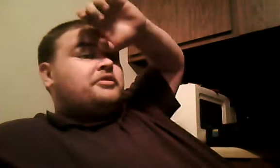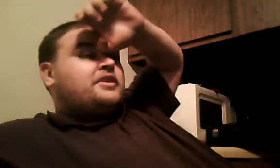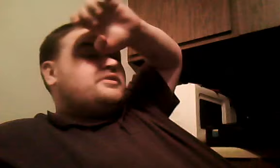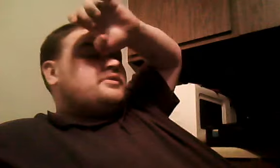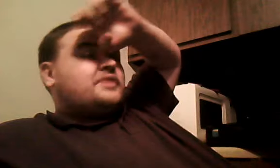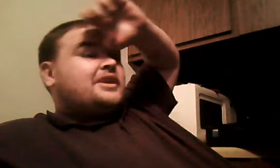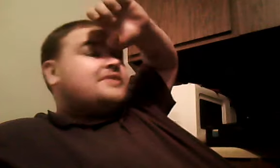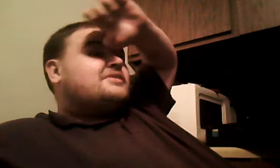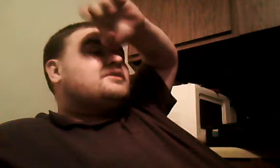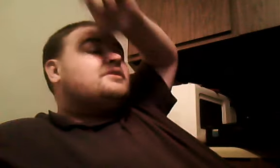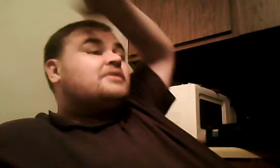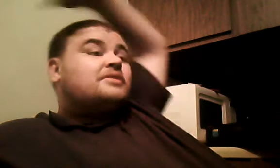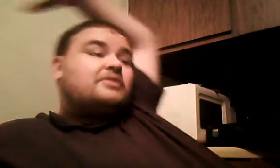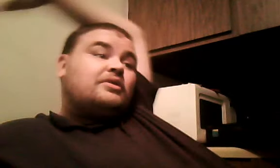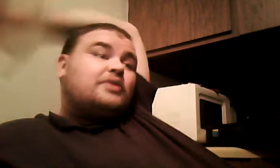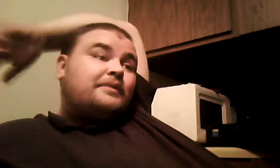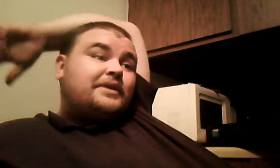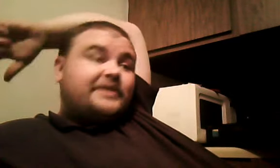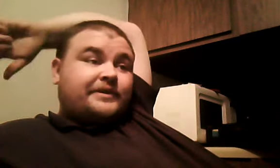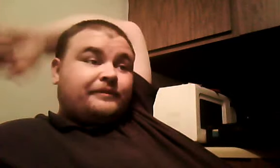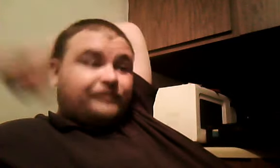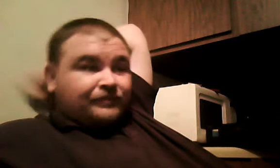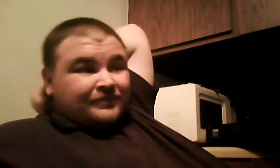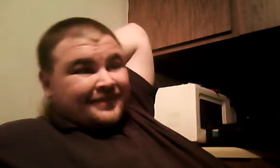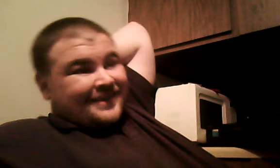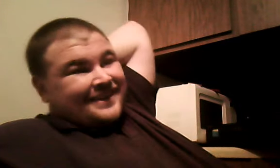fans of those guys. So, um, uh...